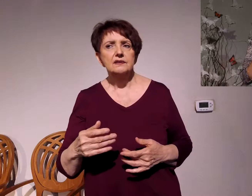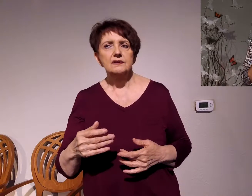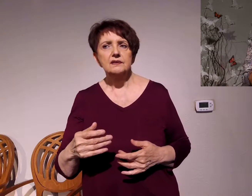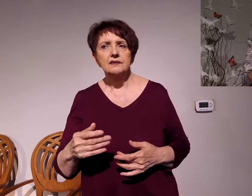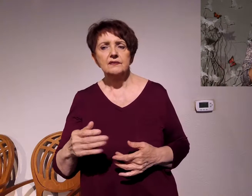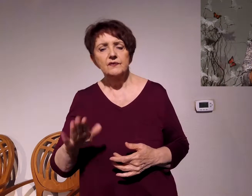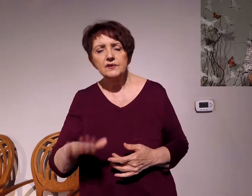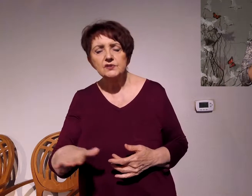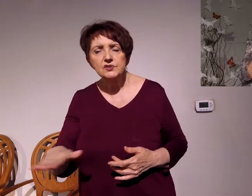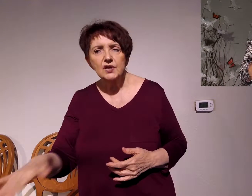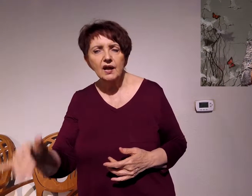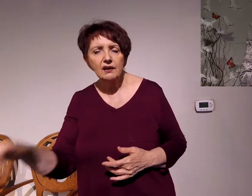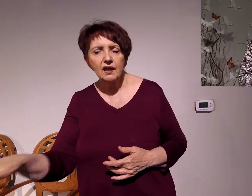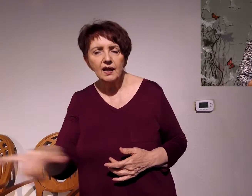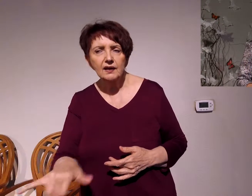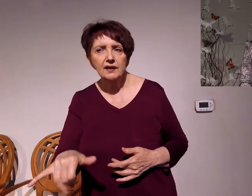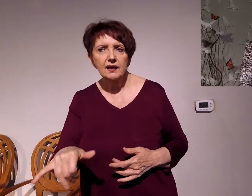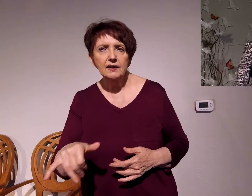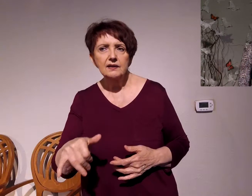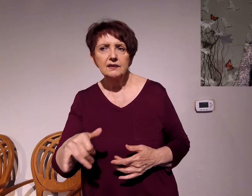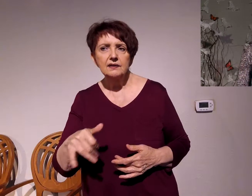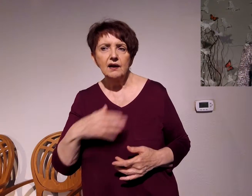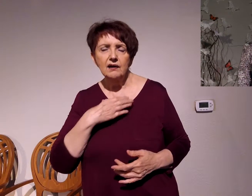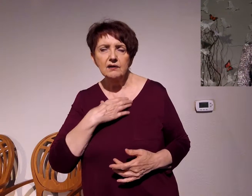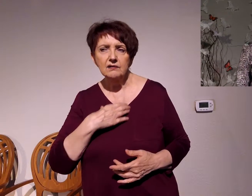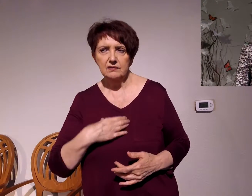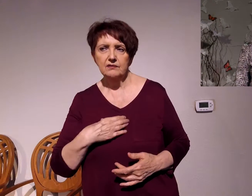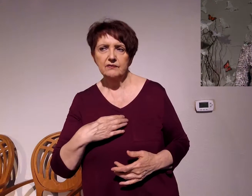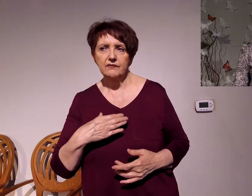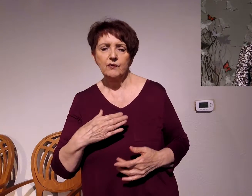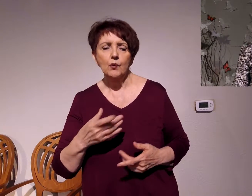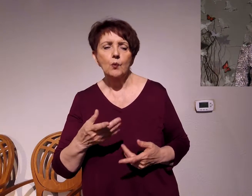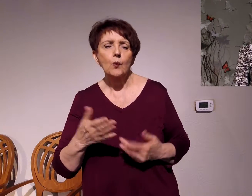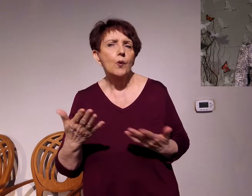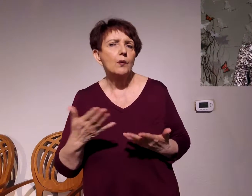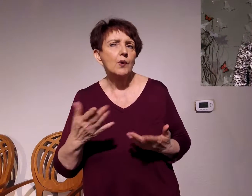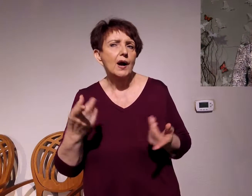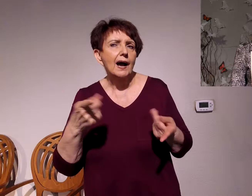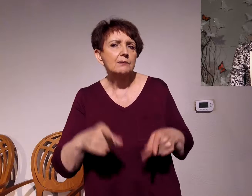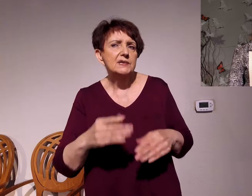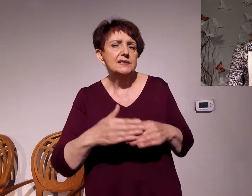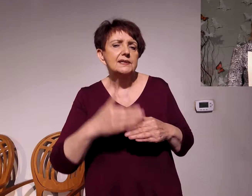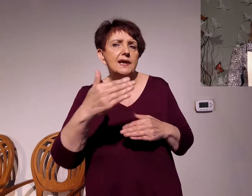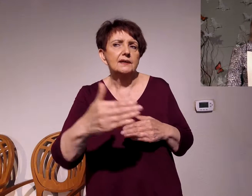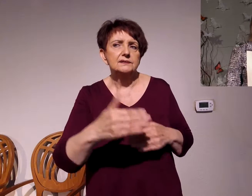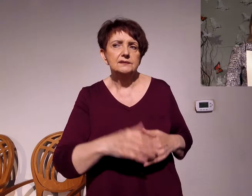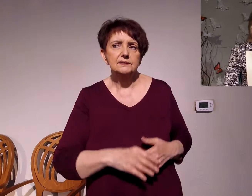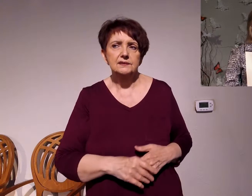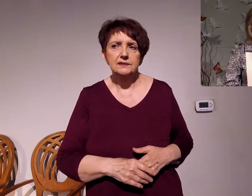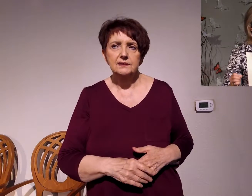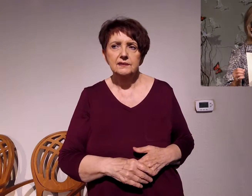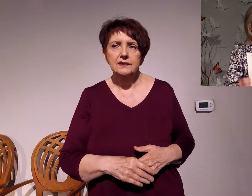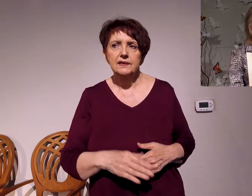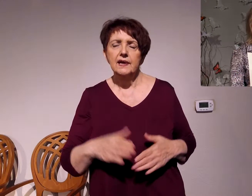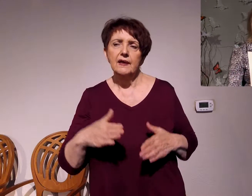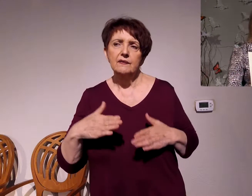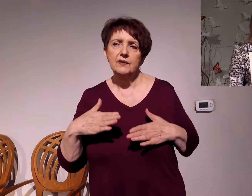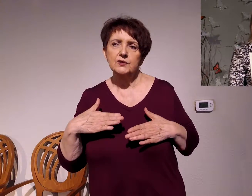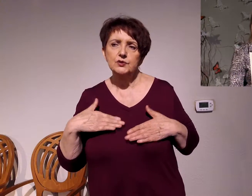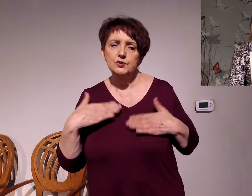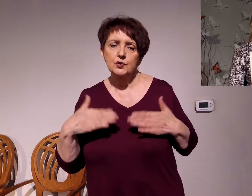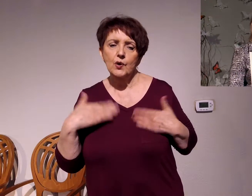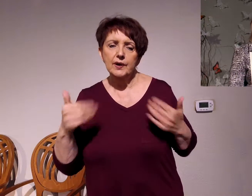unfailing childlike appetite for what's next, and for the